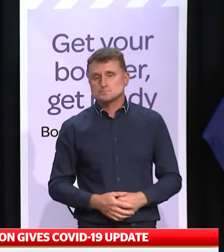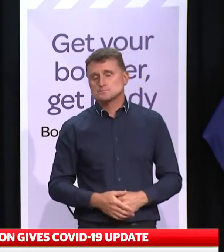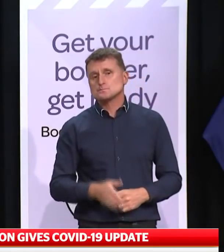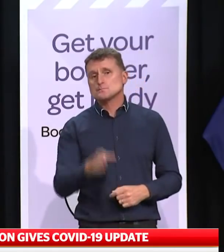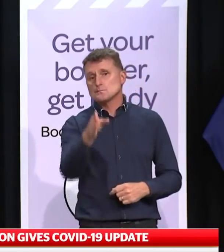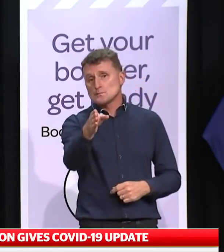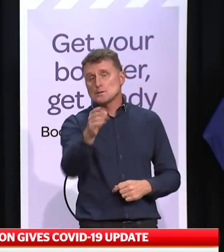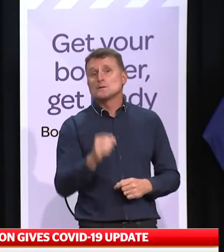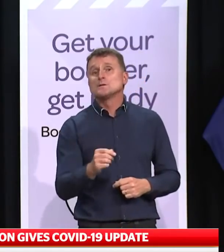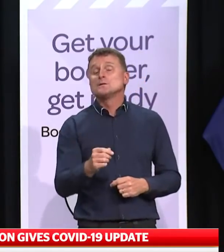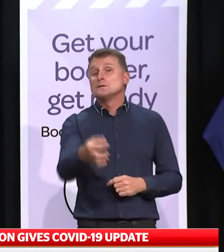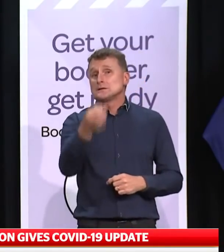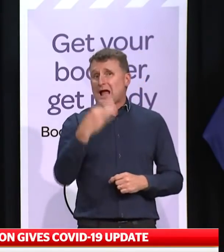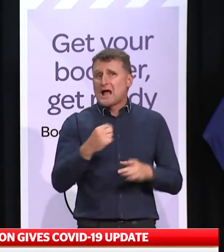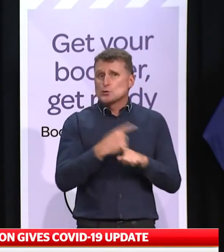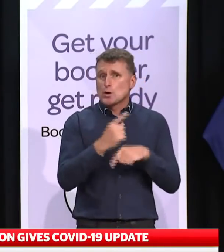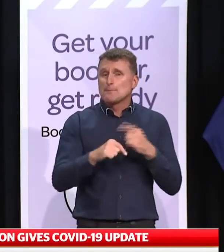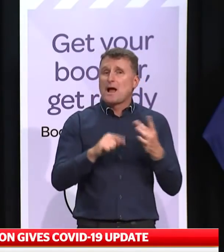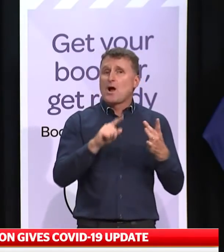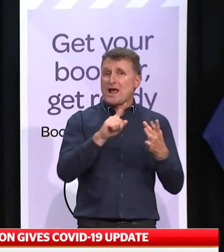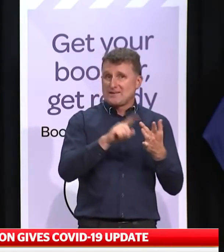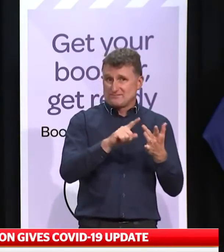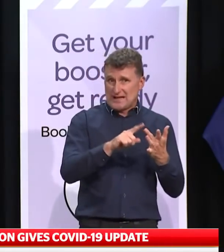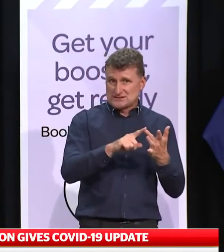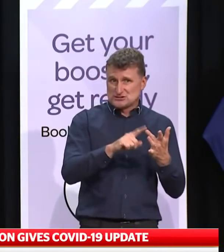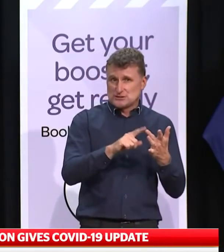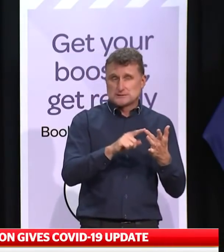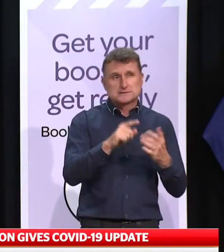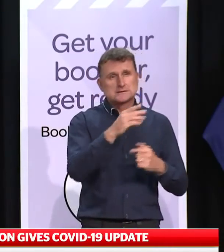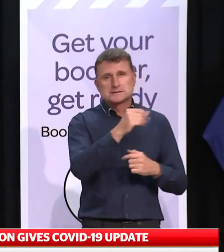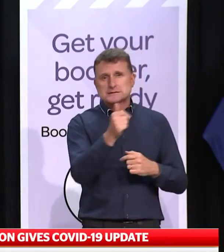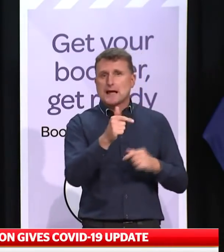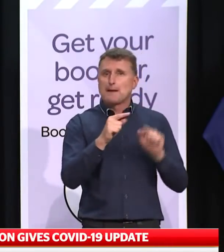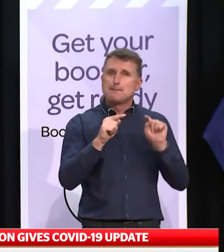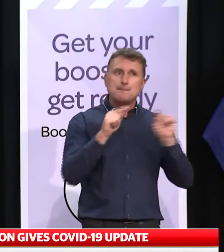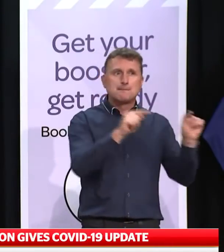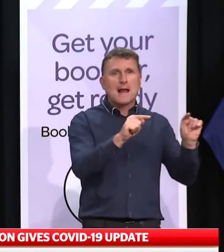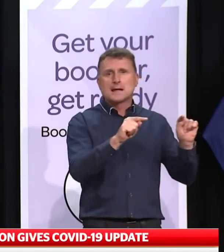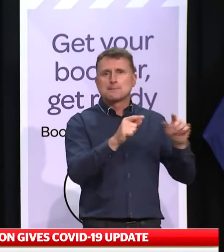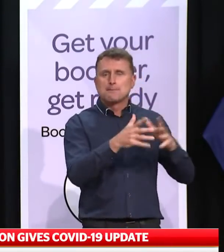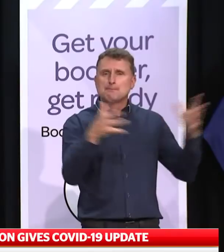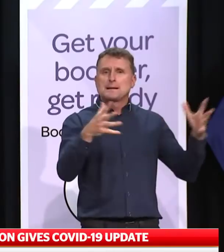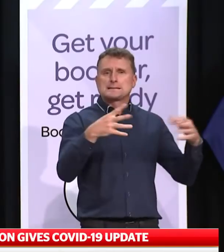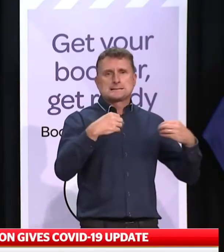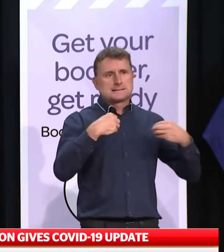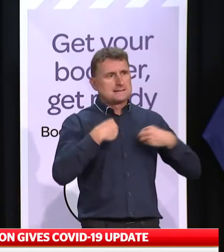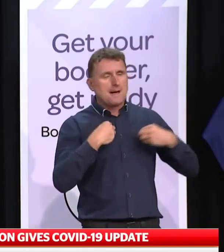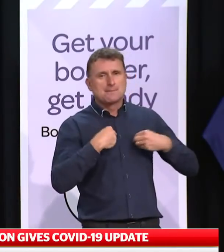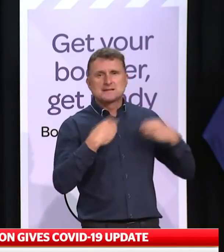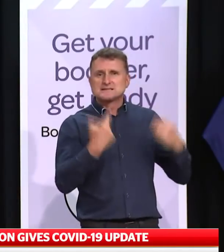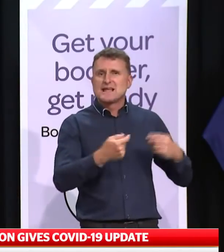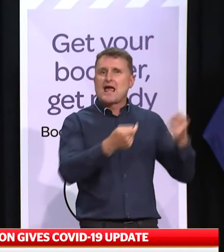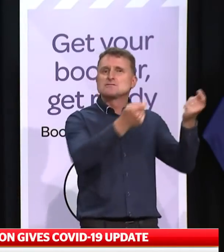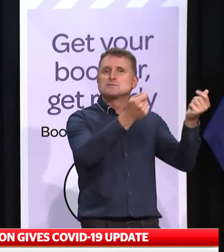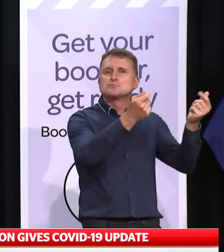countries, some of the blame has gone to companies with a lot of pricing power. In America, they're looking